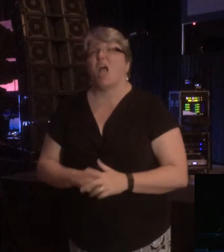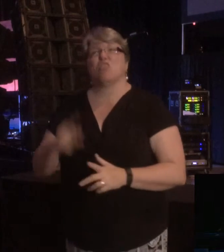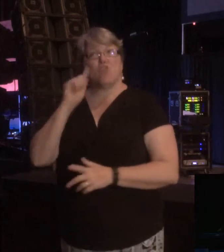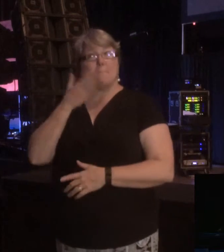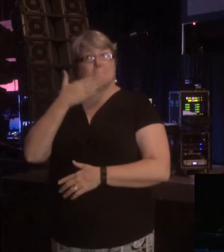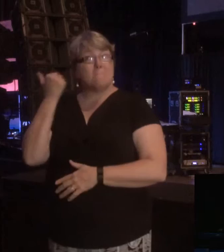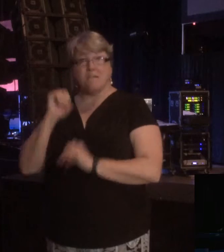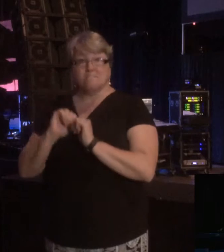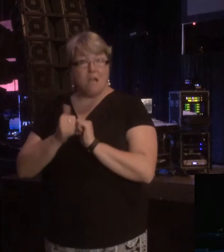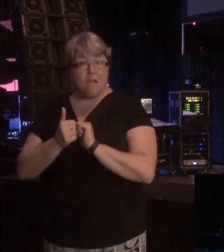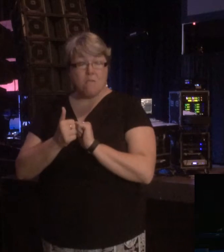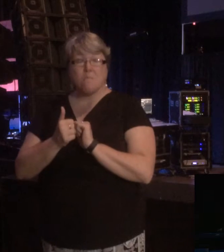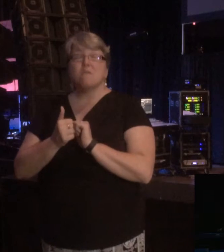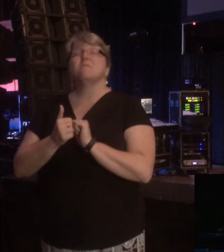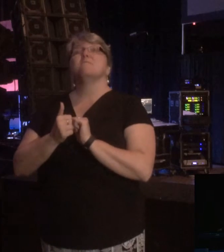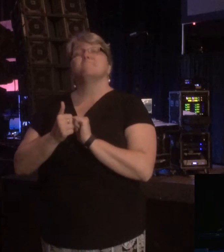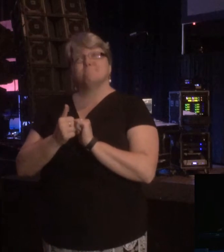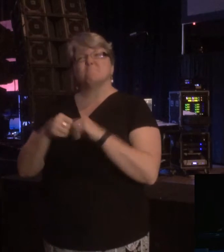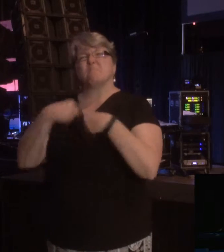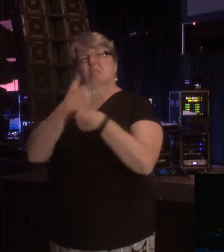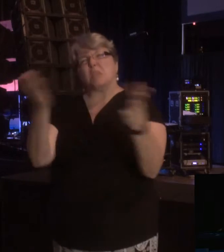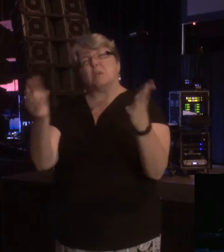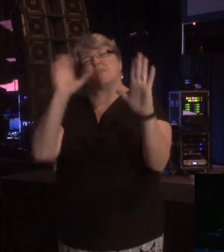Stewart, welcome her up. Yeah.